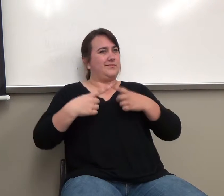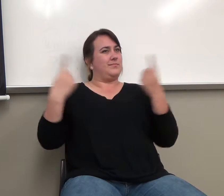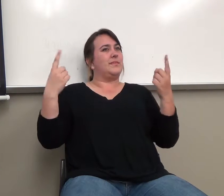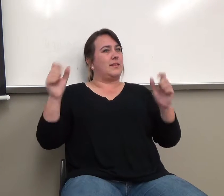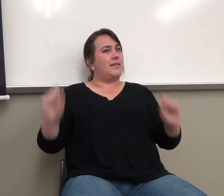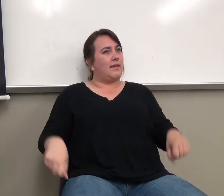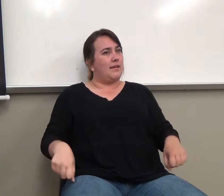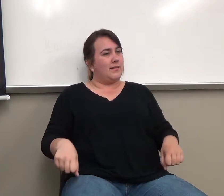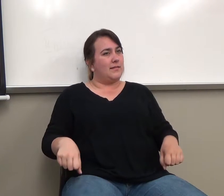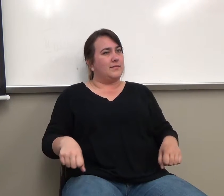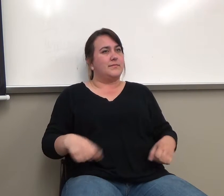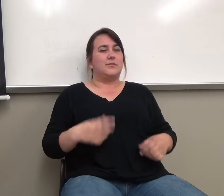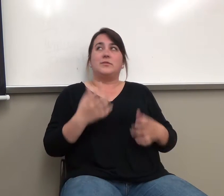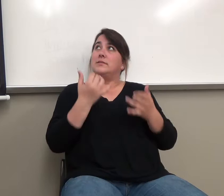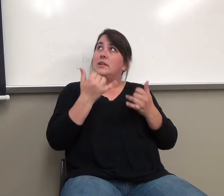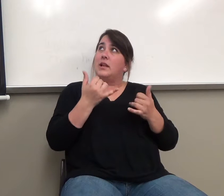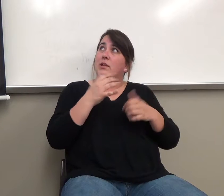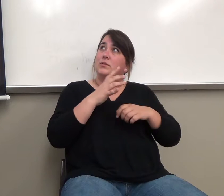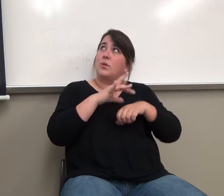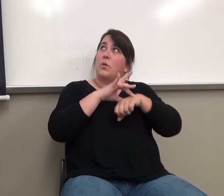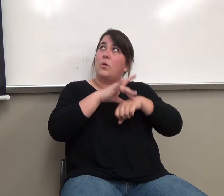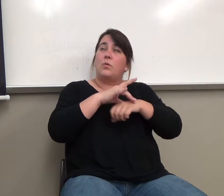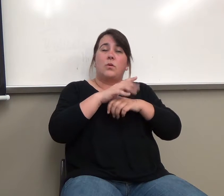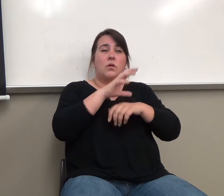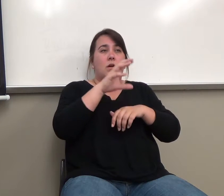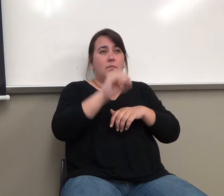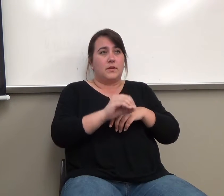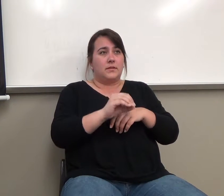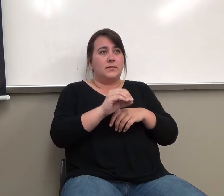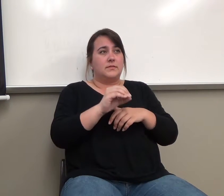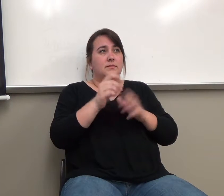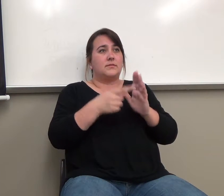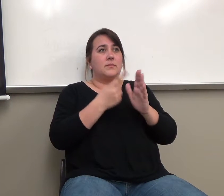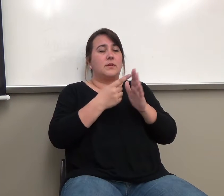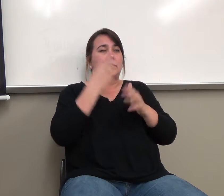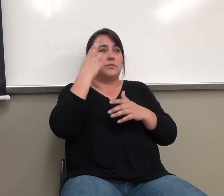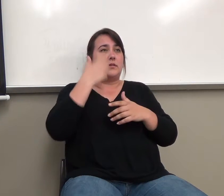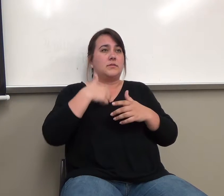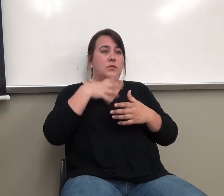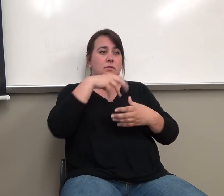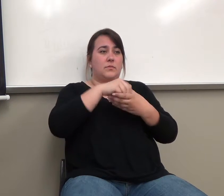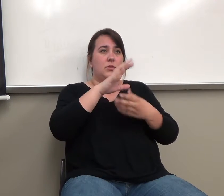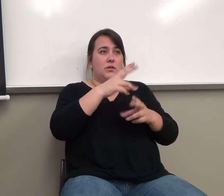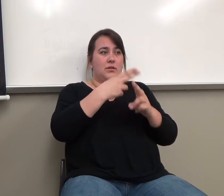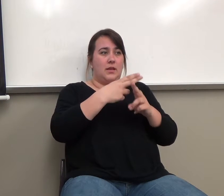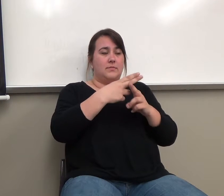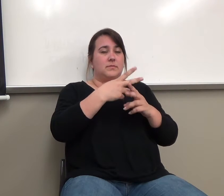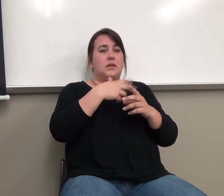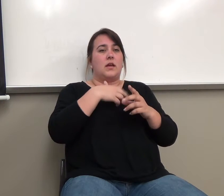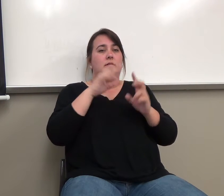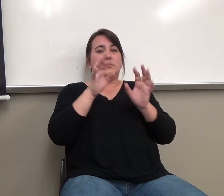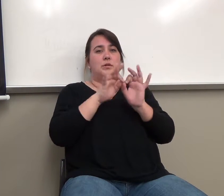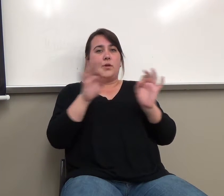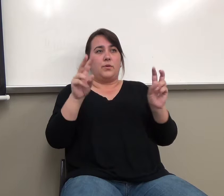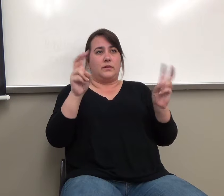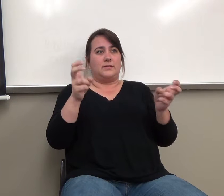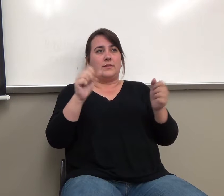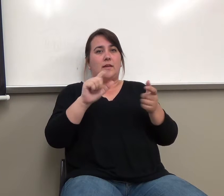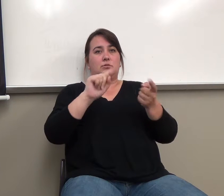Today's global companies sometimes find that their product names and slogans can translate into embarrassing bloopers. No, I don't